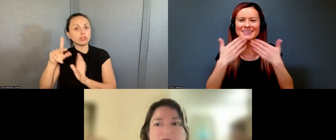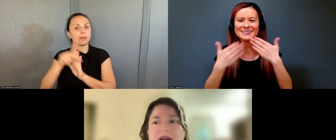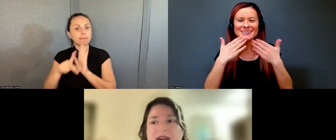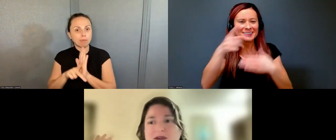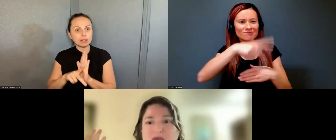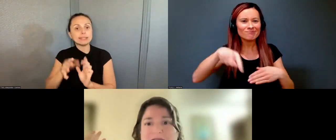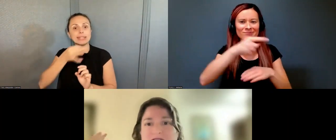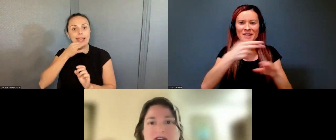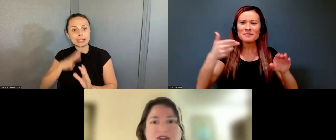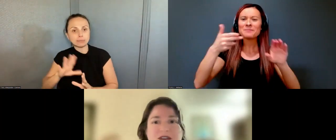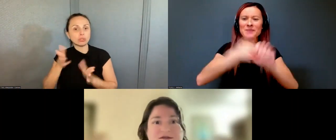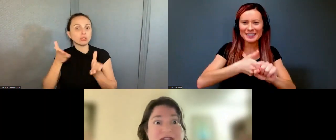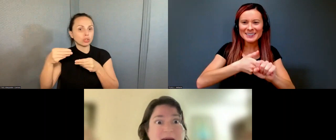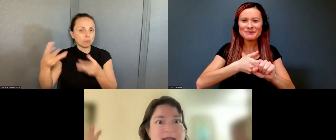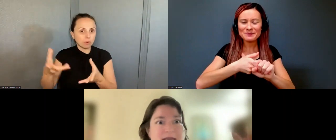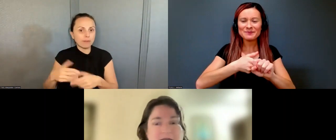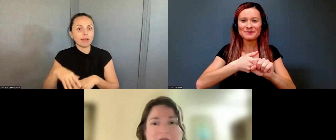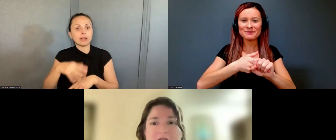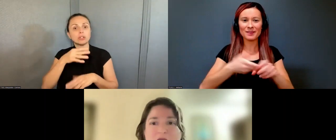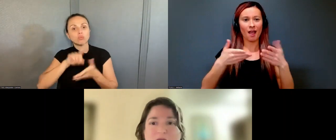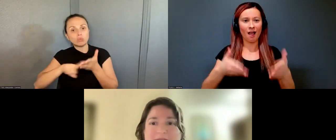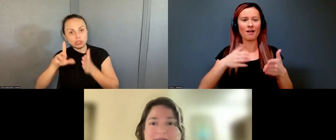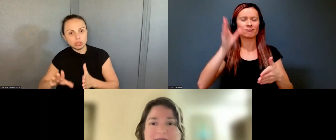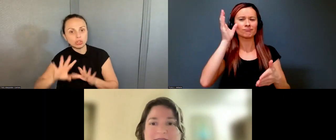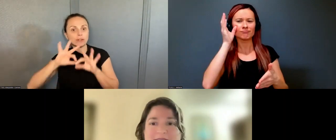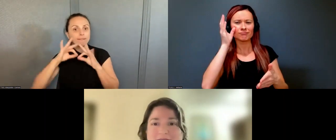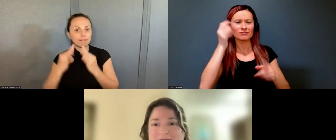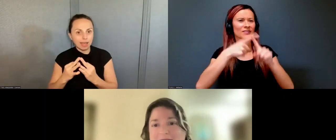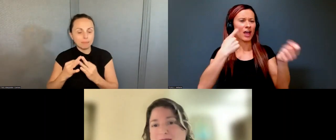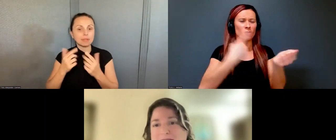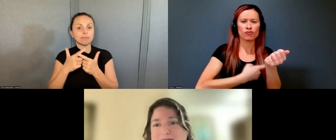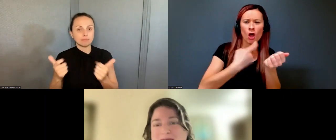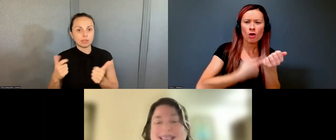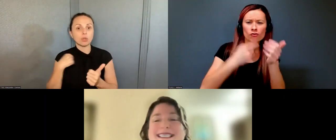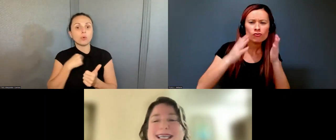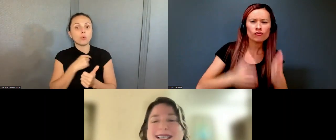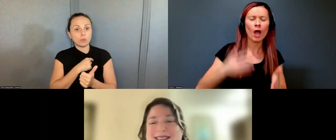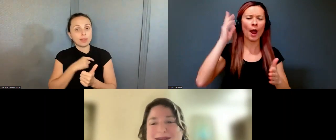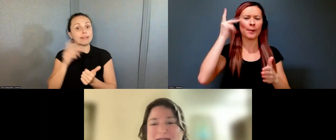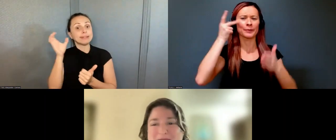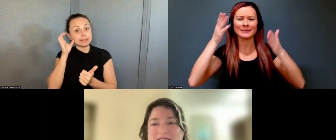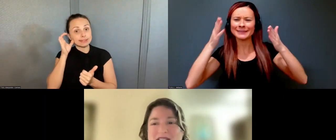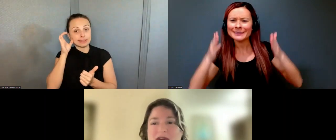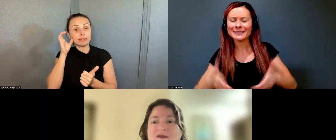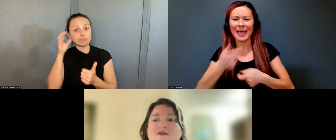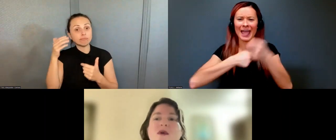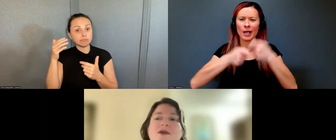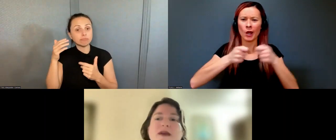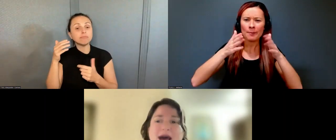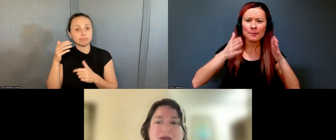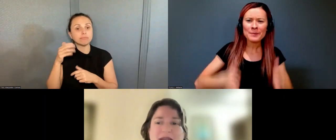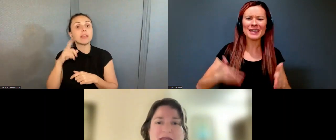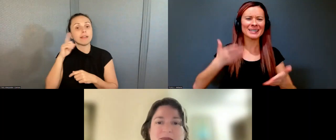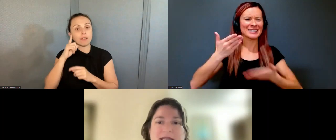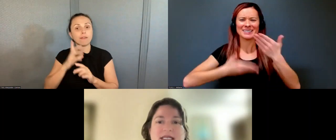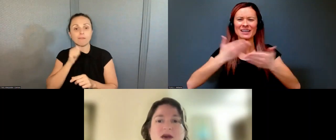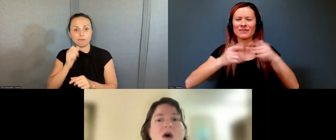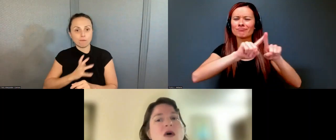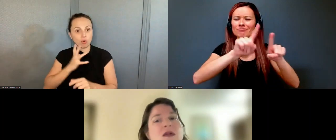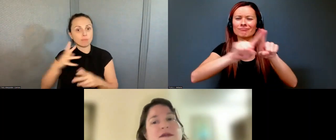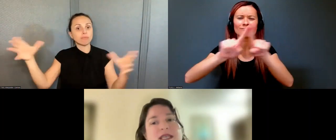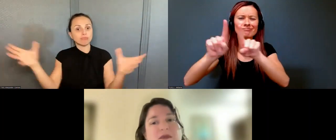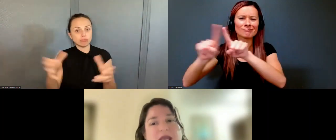economists, service providers, researchers, and families. As we listen in, so to speak, to an informal gathering that